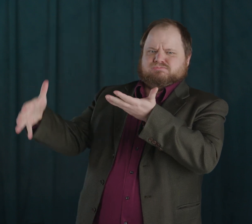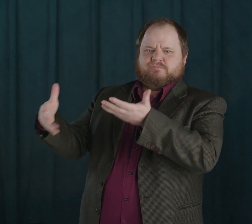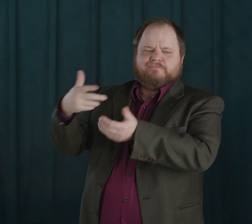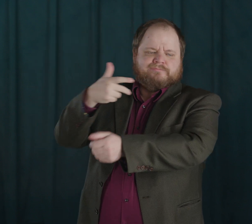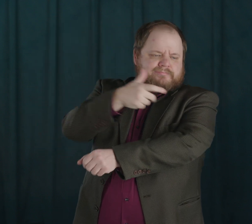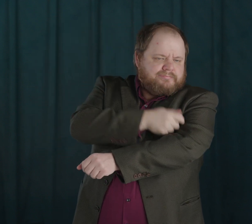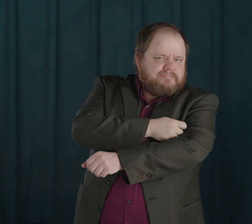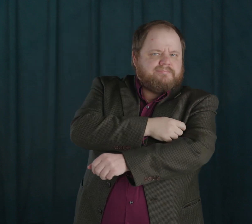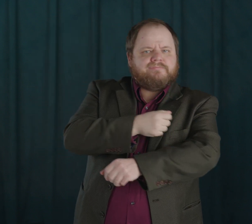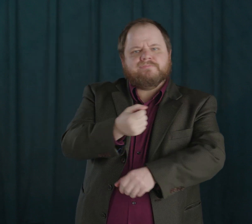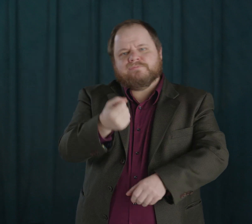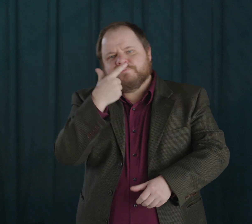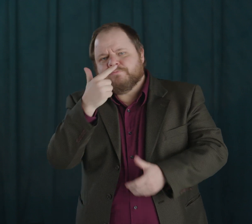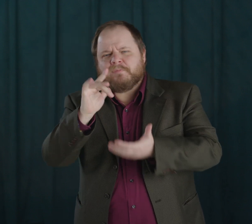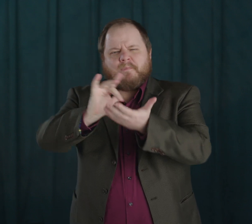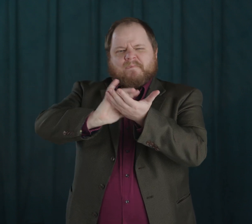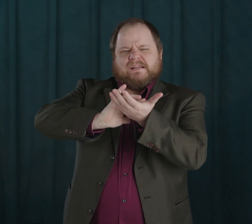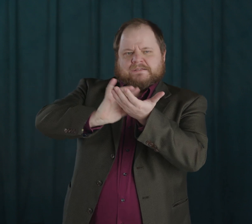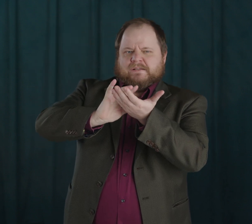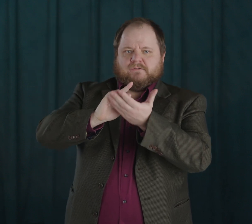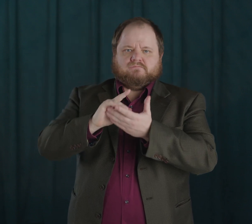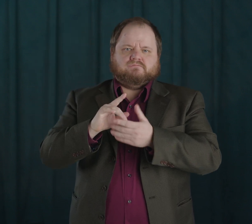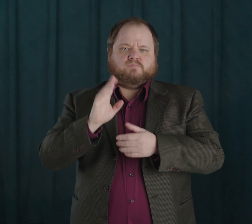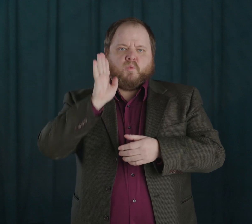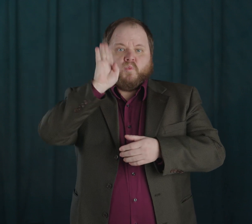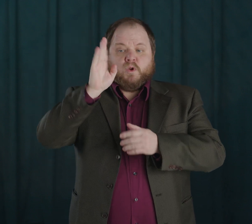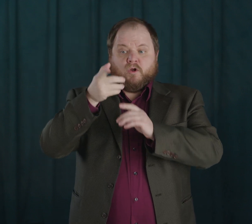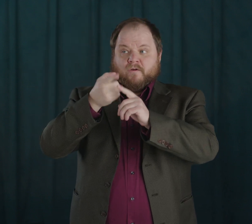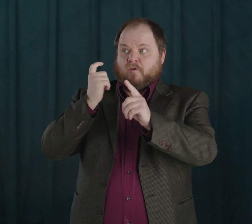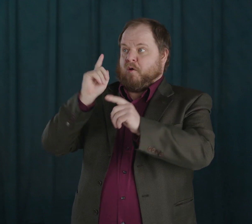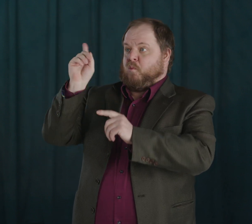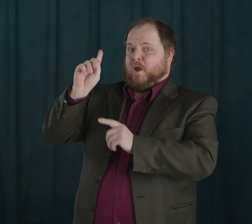of antibiotics or other medical supplies from the federal government.